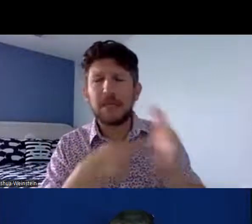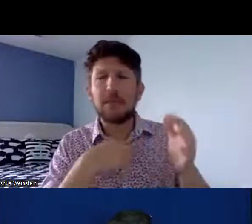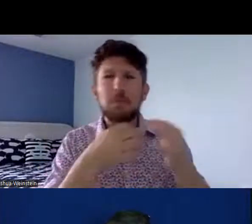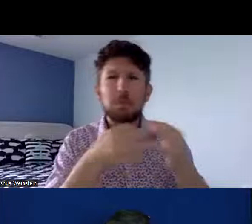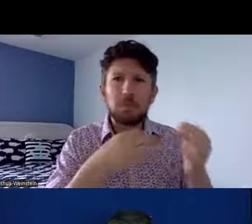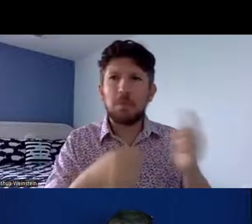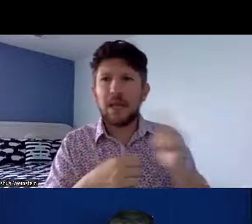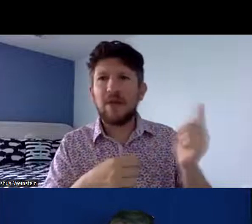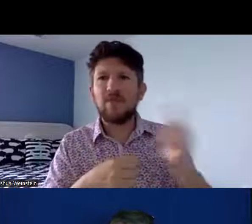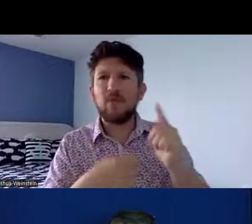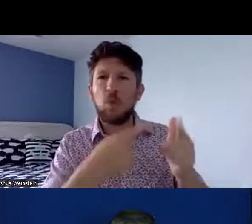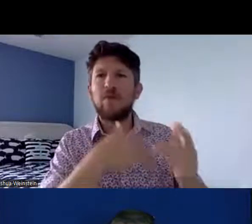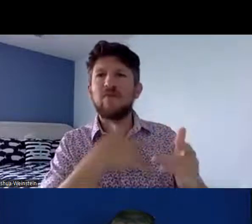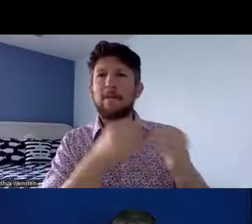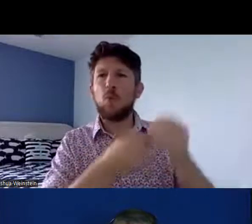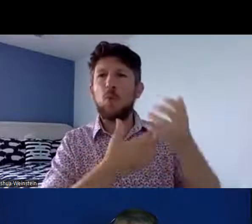the instructional data,